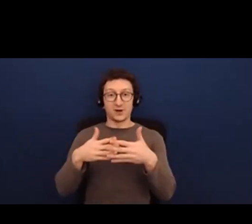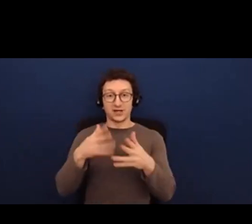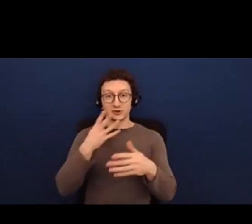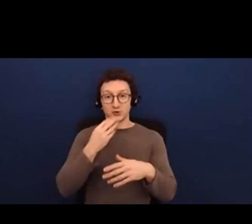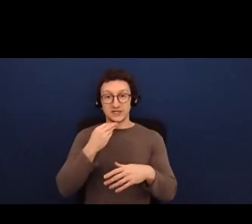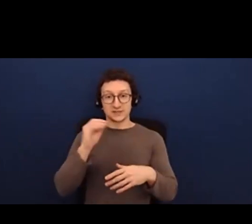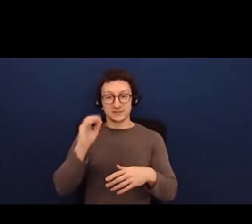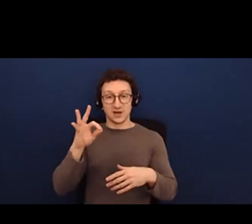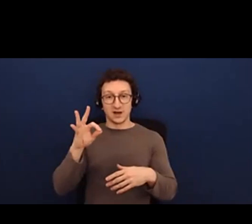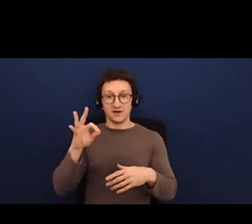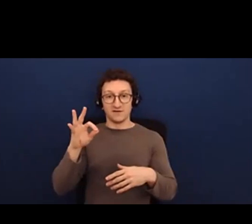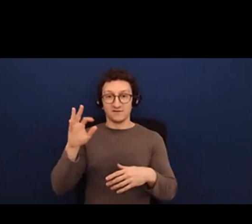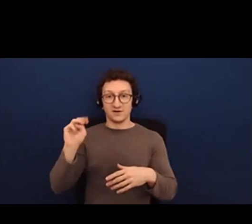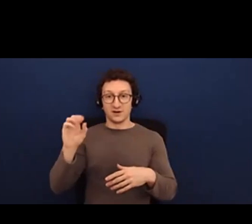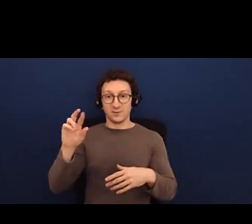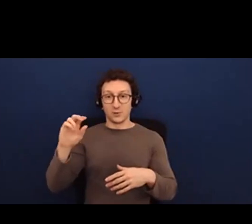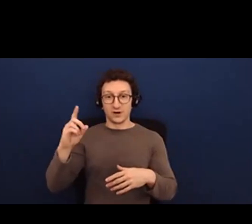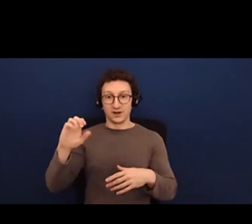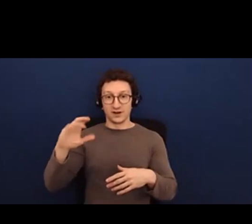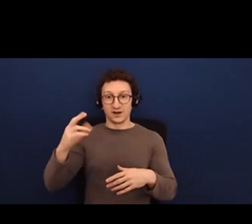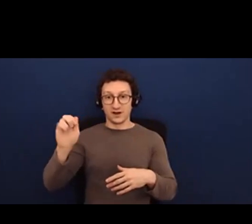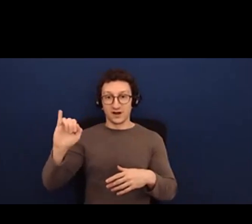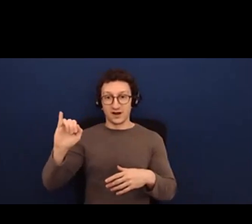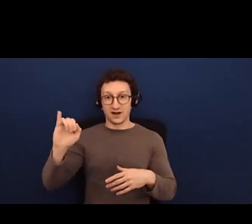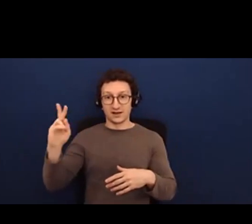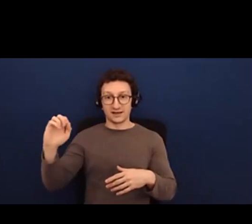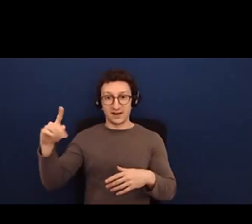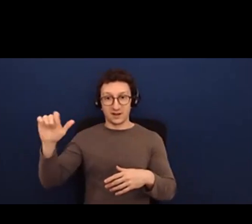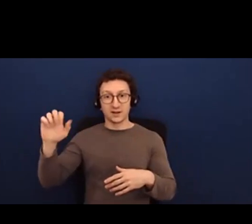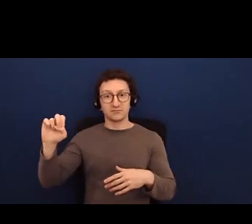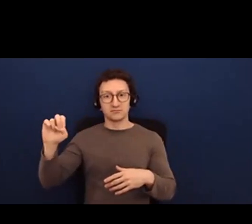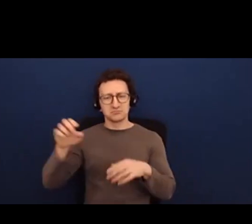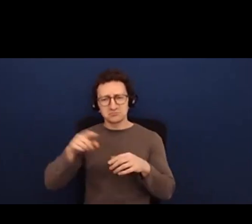by Indiana University Press and which is still available,